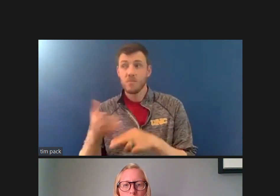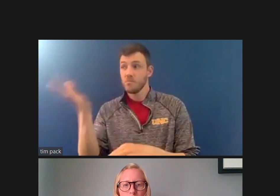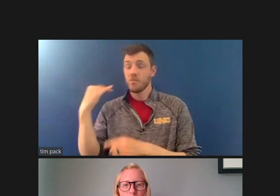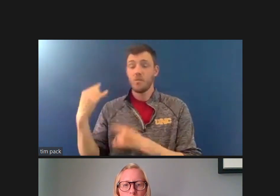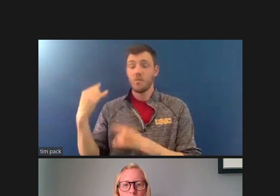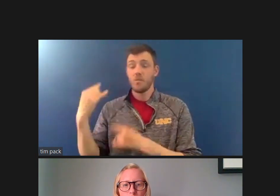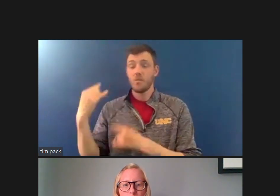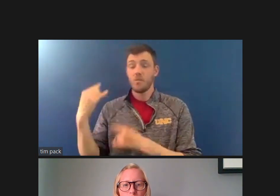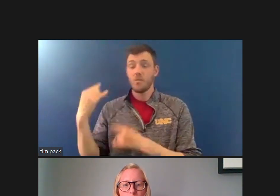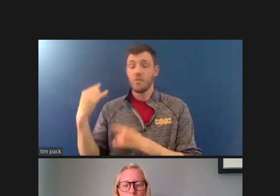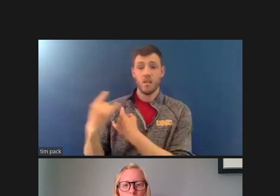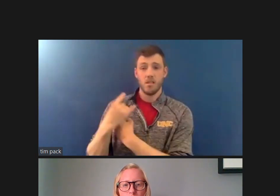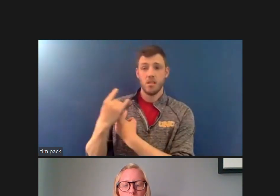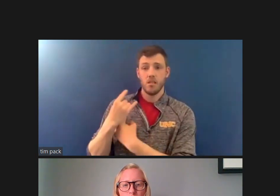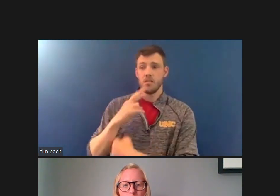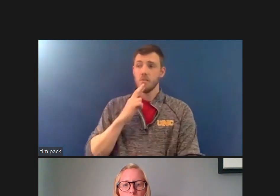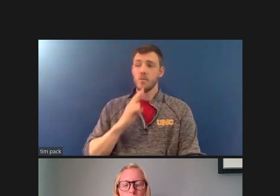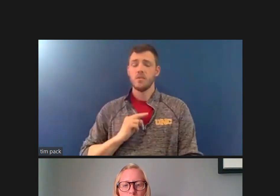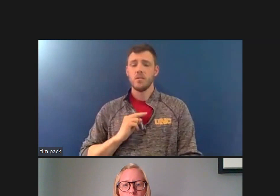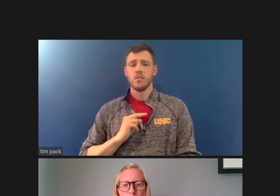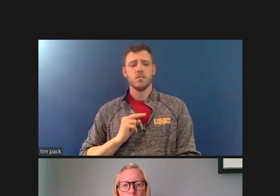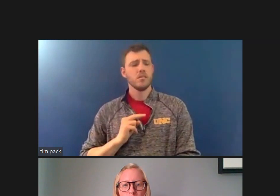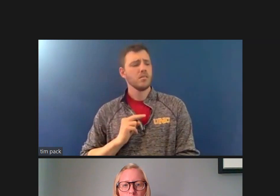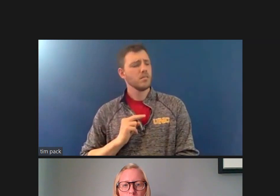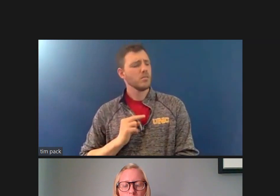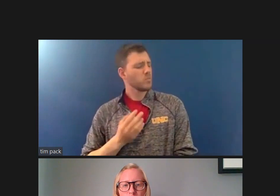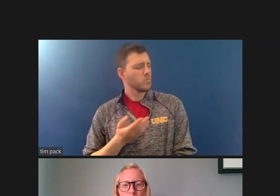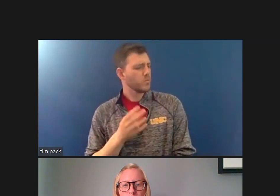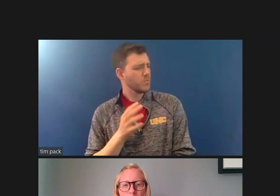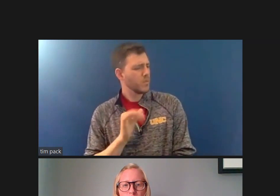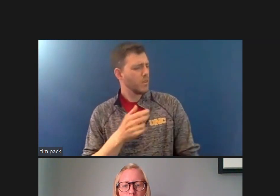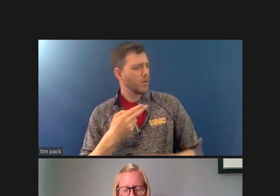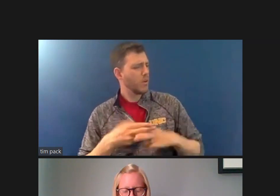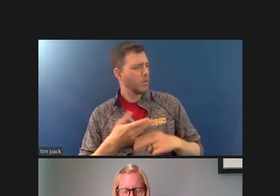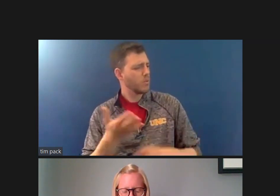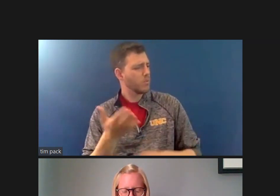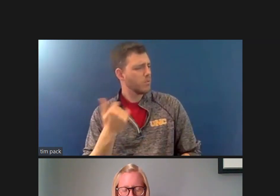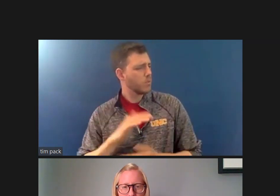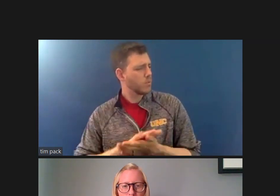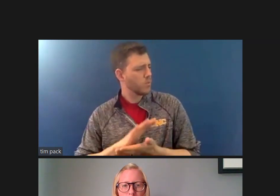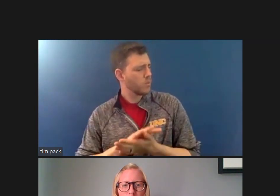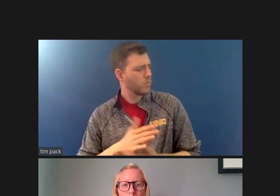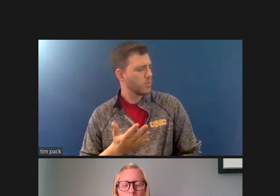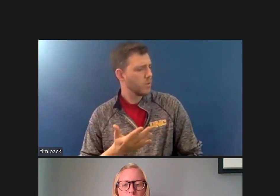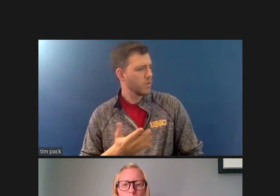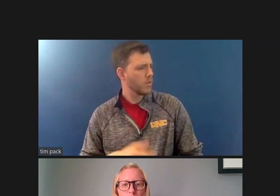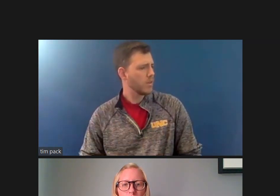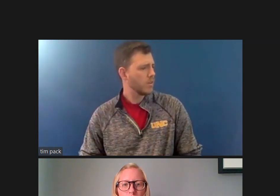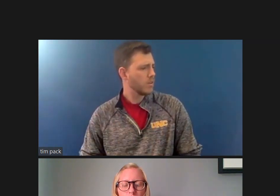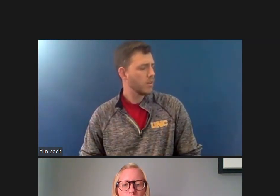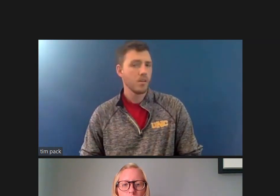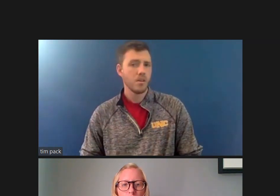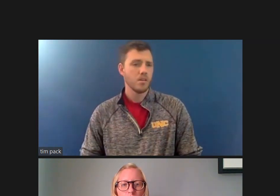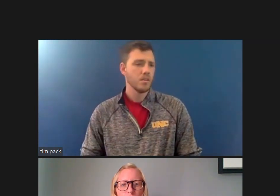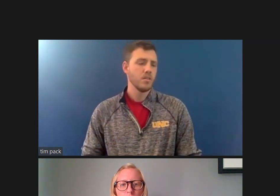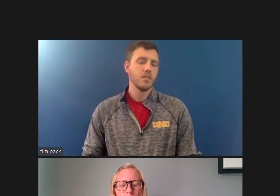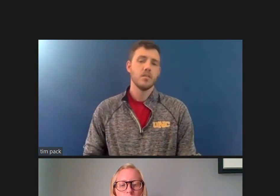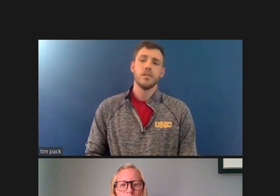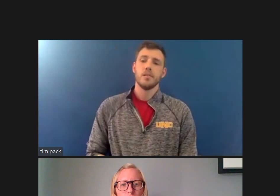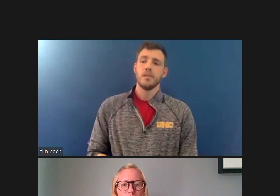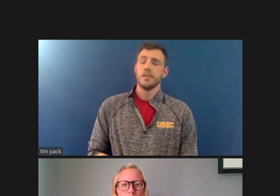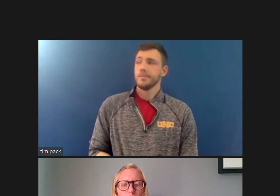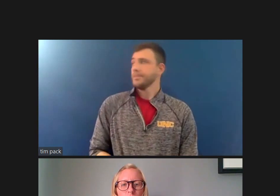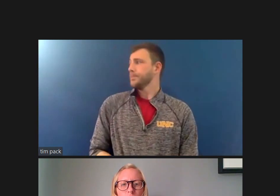interested. "What was that?" The fat boy glanced over his shoulder, then leaned toward Ralph. He